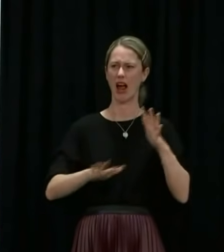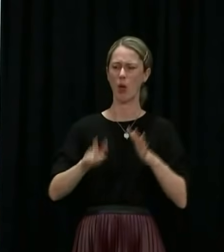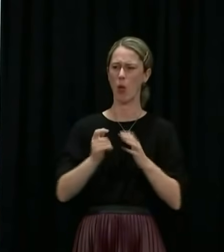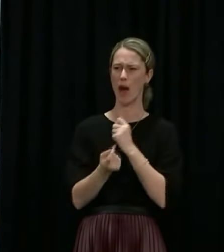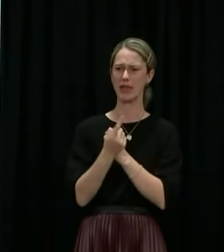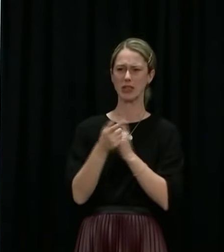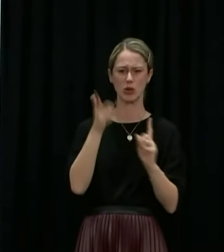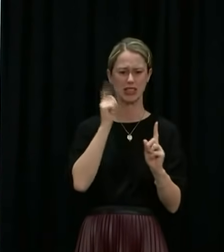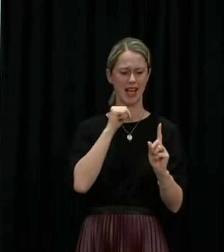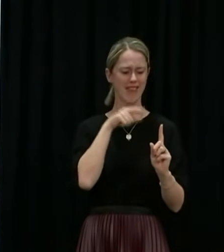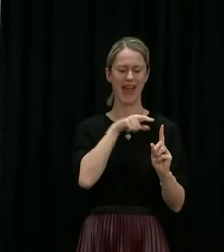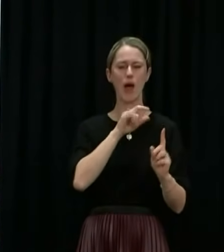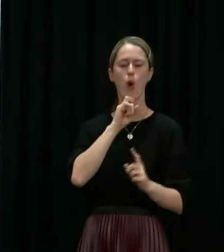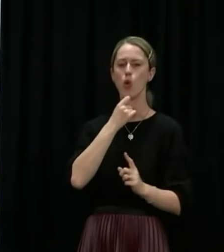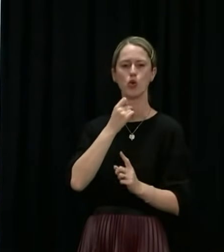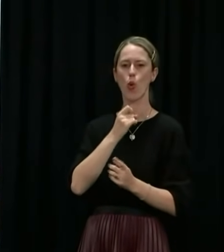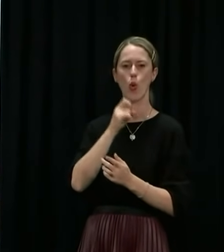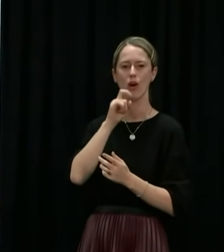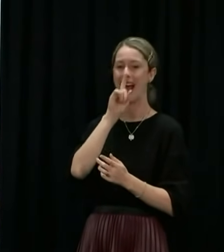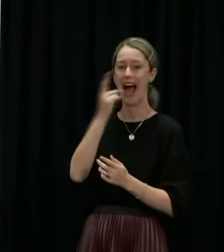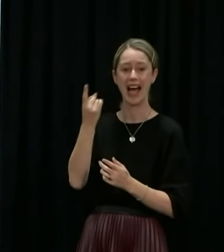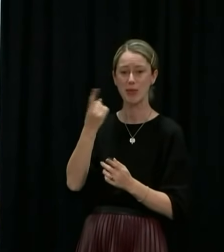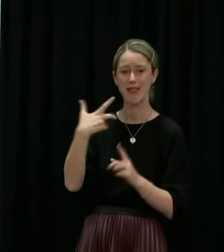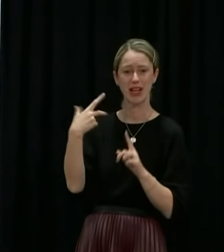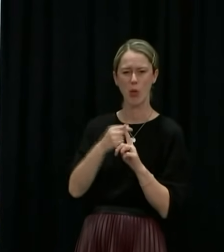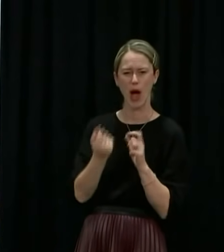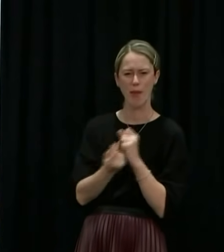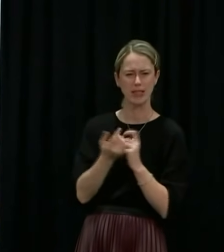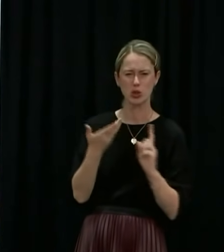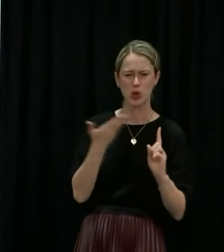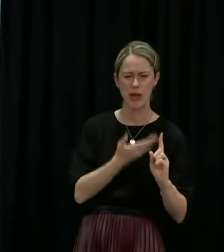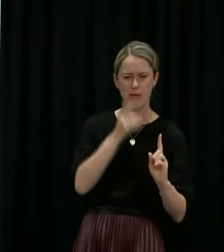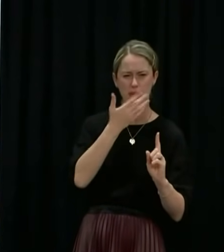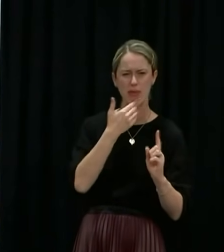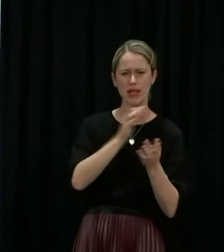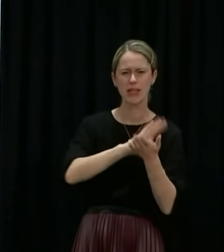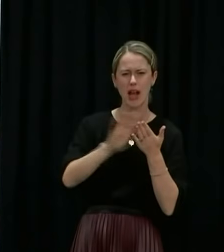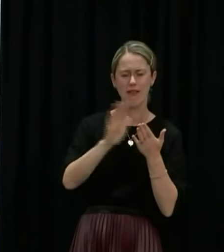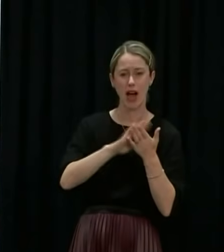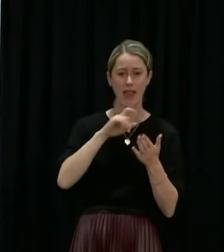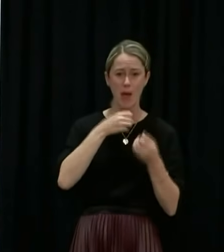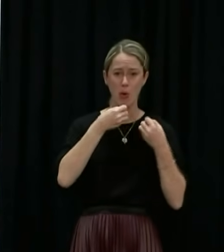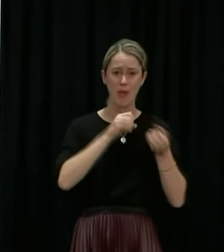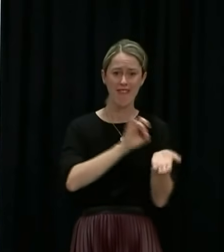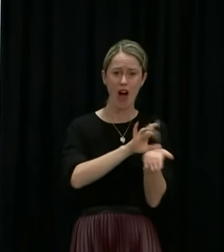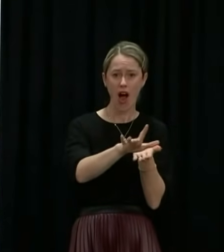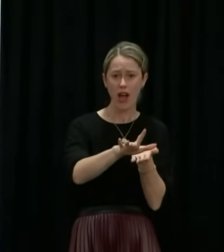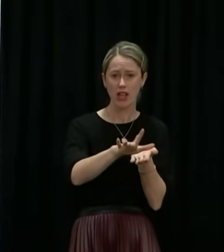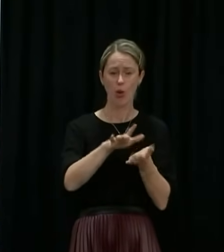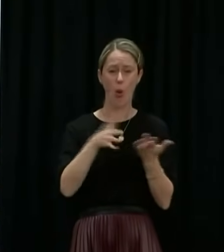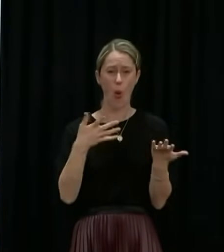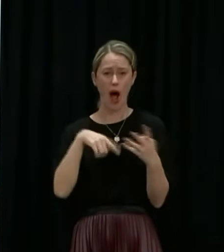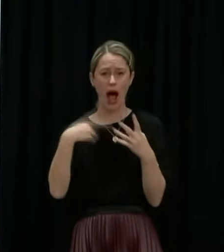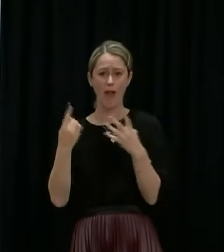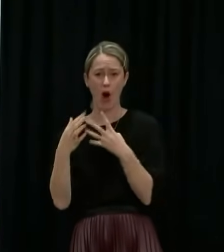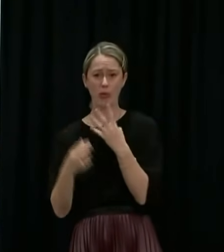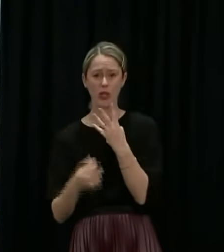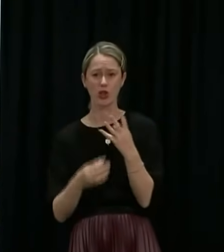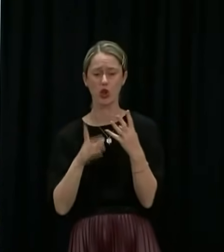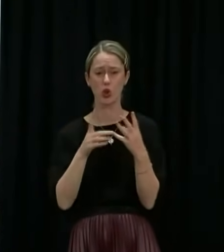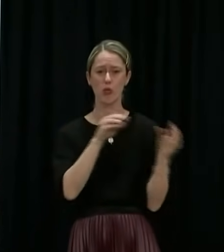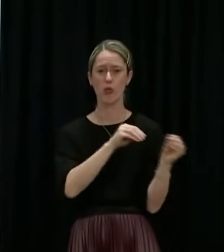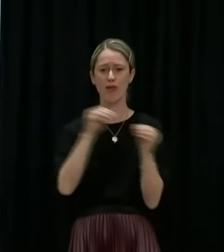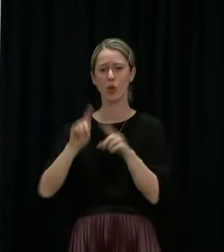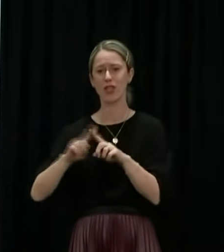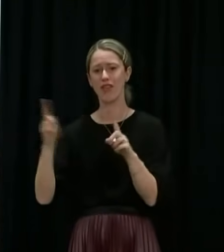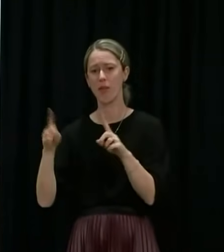happens to the teachers who won't or can't get vaccinated. Can you clarify? Will they lose their jobs, or is there an option for them to be redeployed?